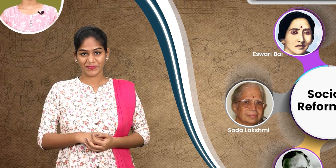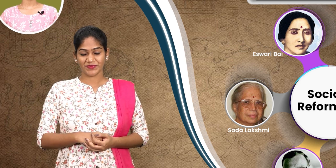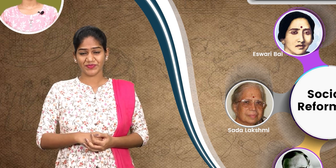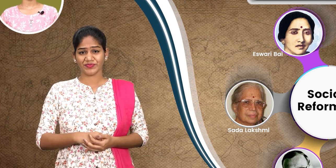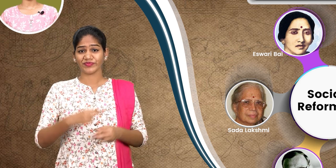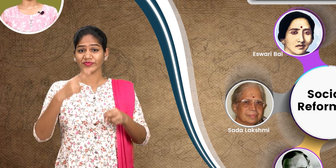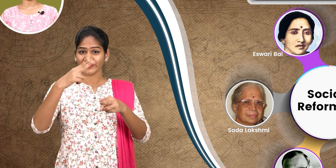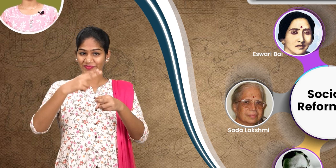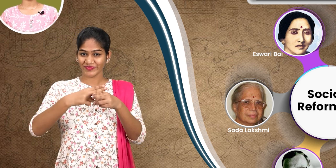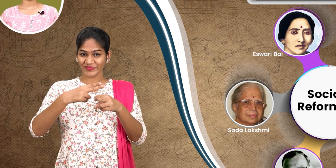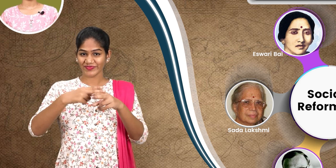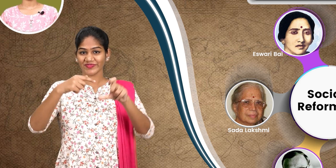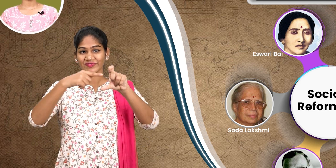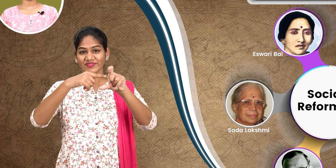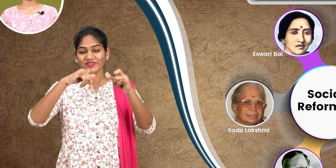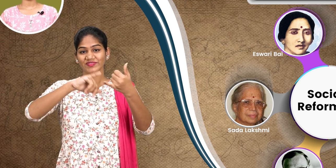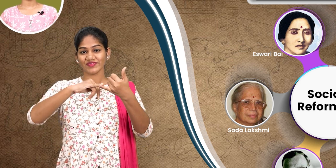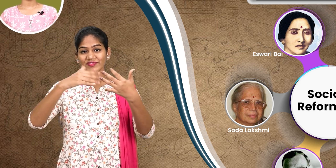Eshwari Bhai.